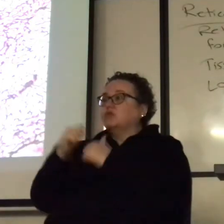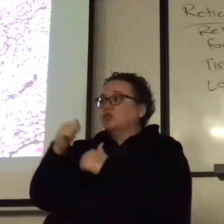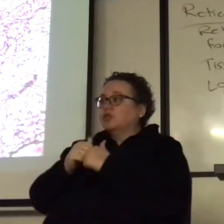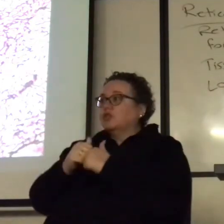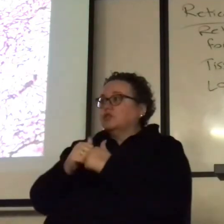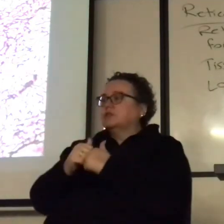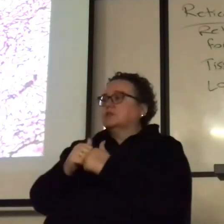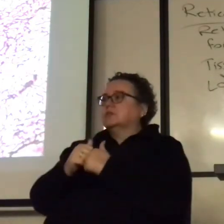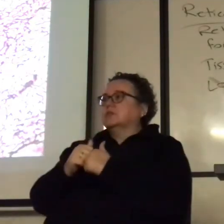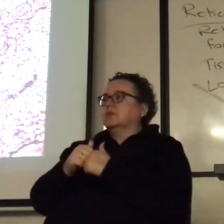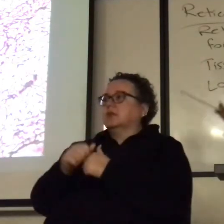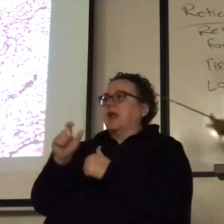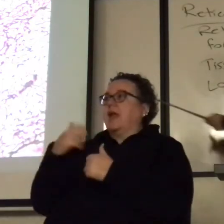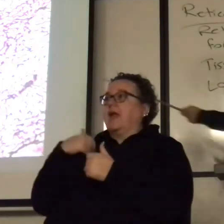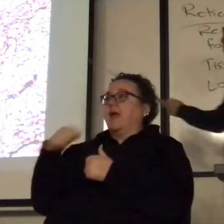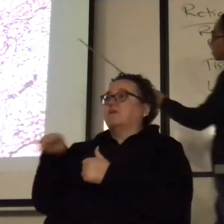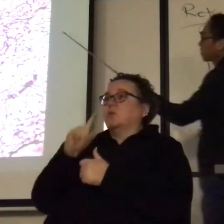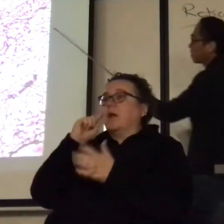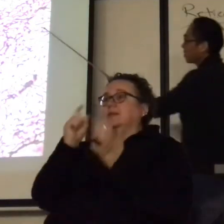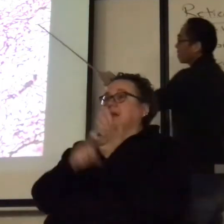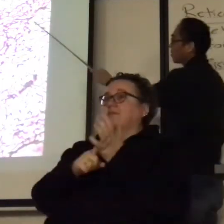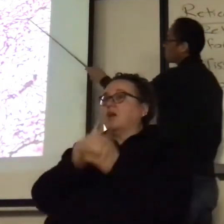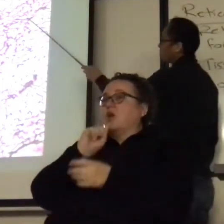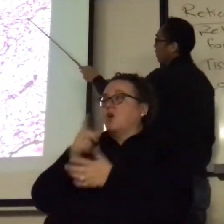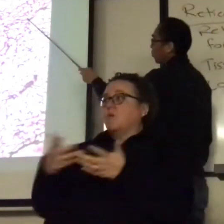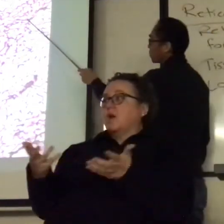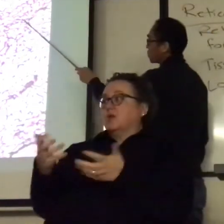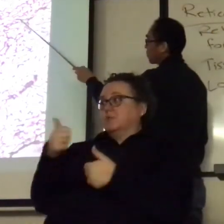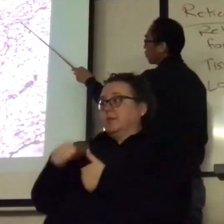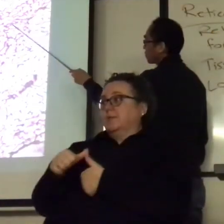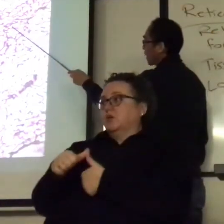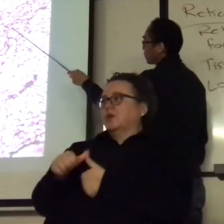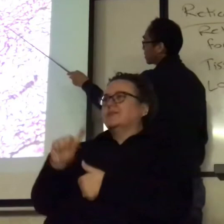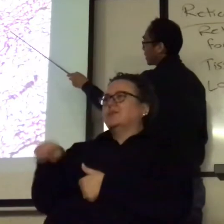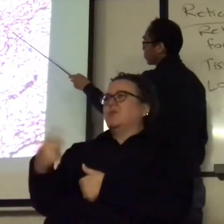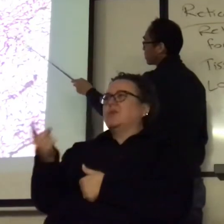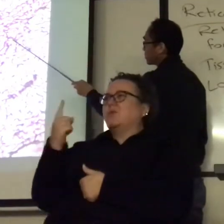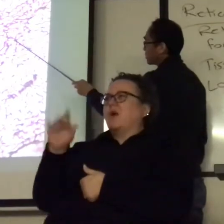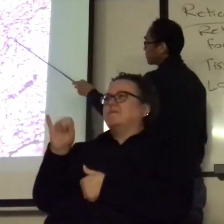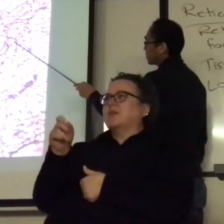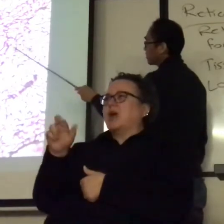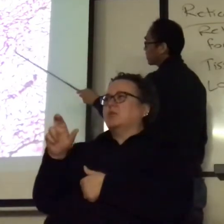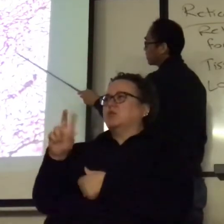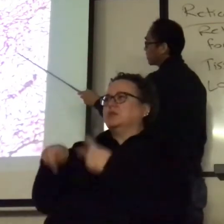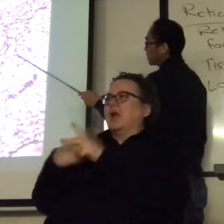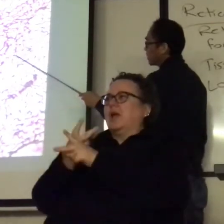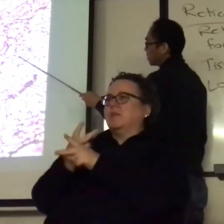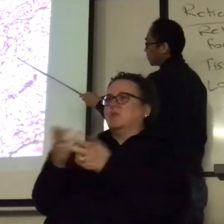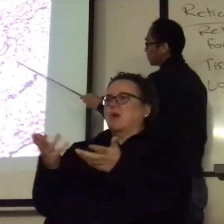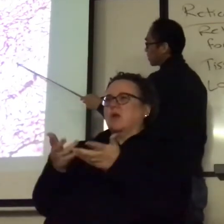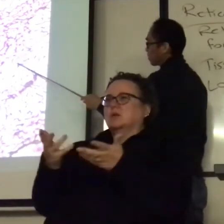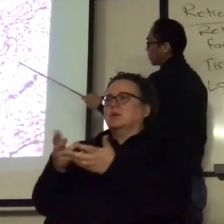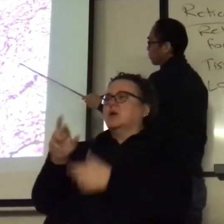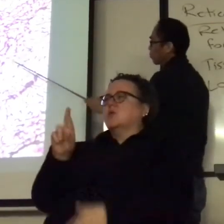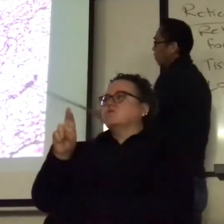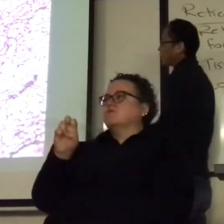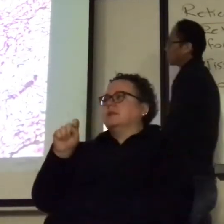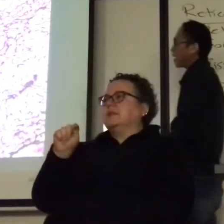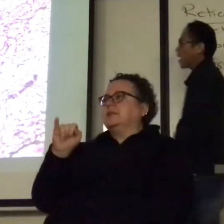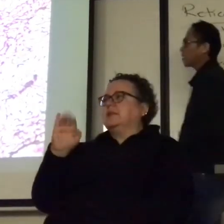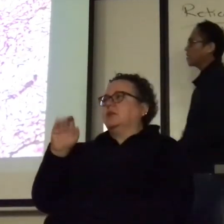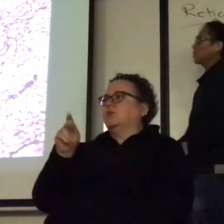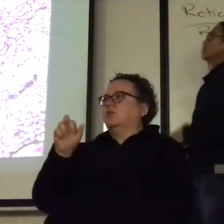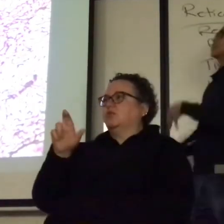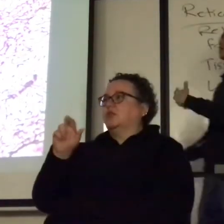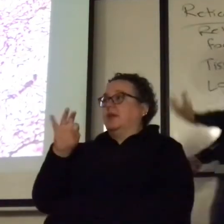structures, if I had you identify it, what do you think I'm going for? Well, there's only one fiber type. What is it? Reticular. And if you can